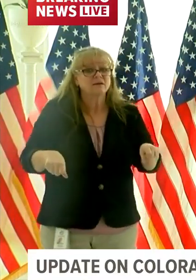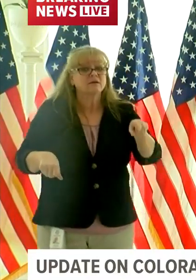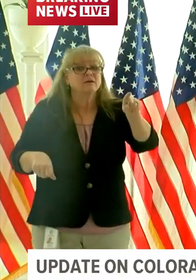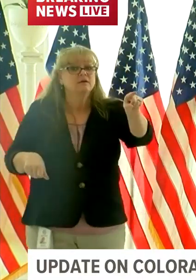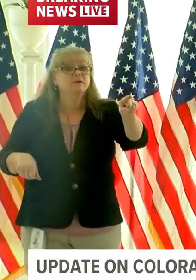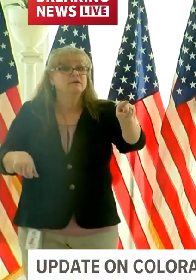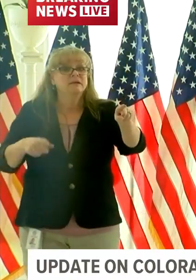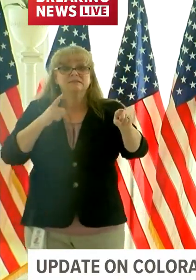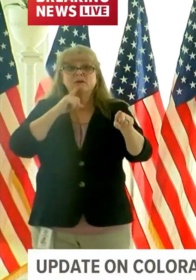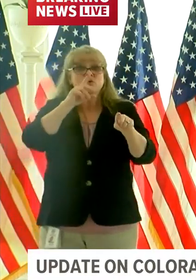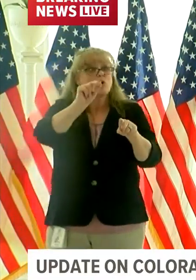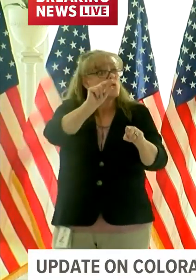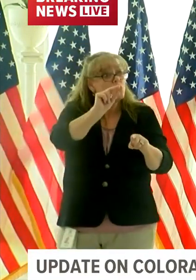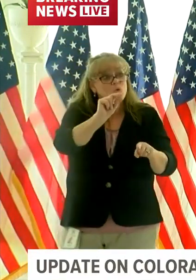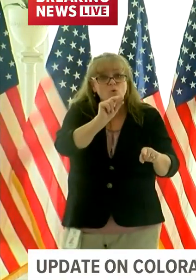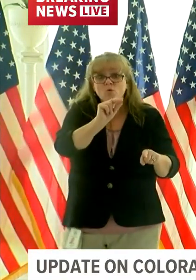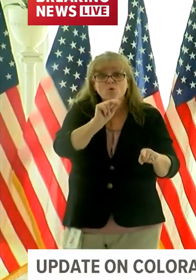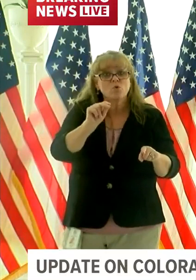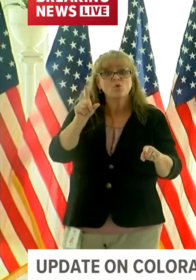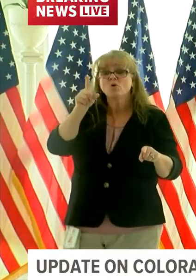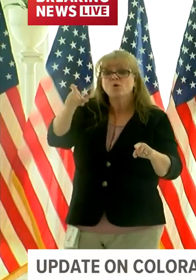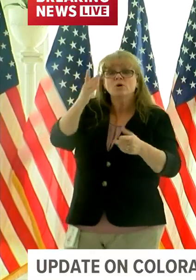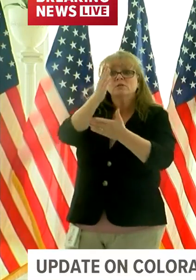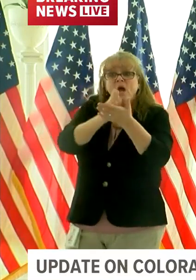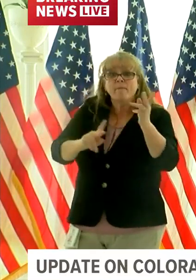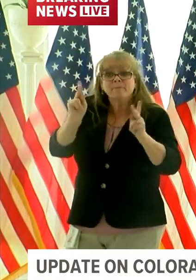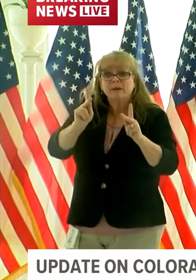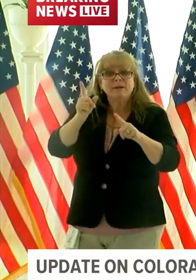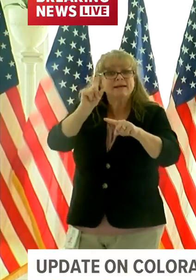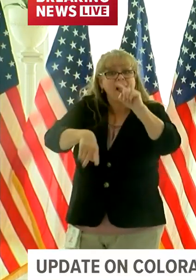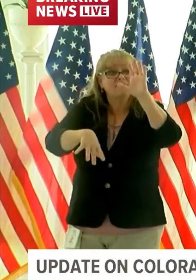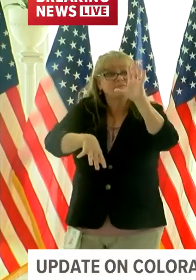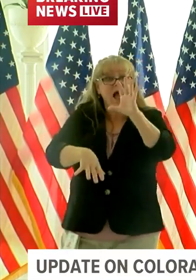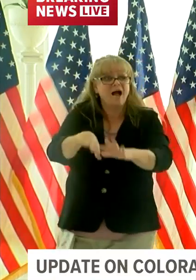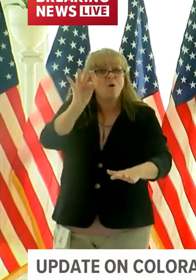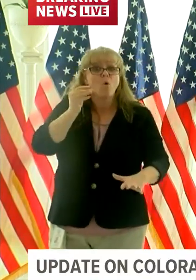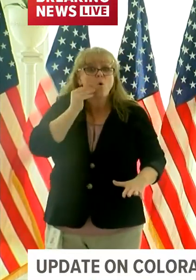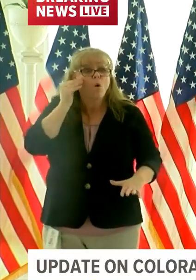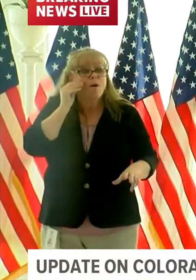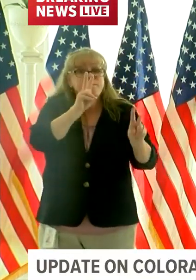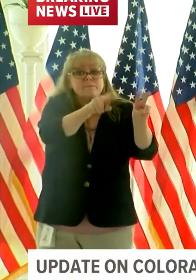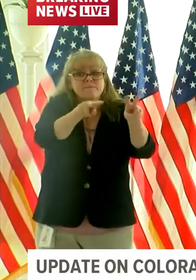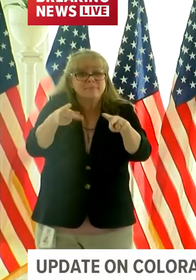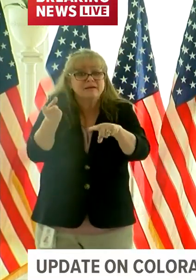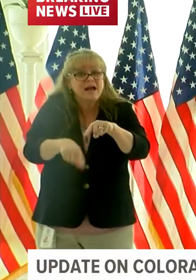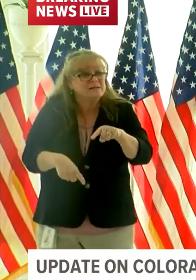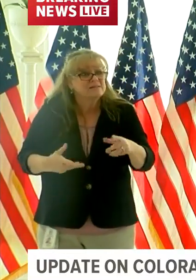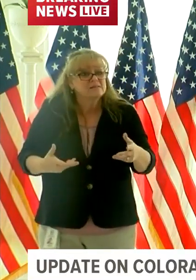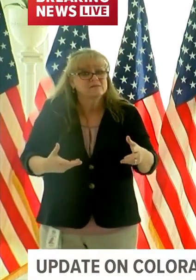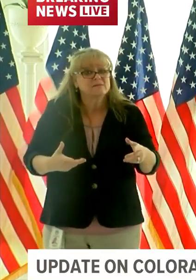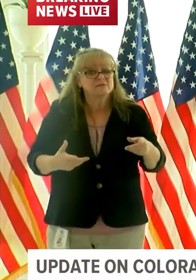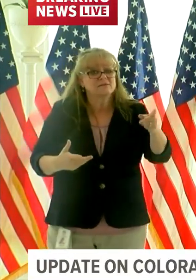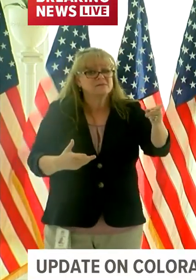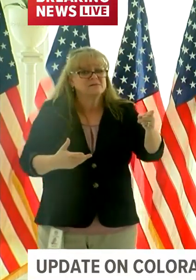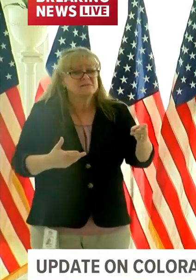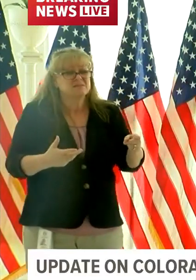Haven't moved far enough along in that transaction process. Yeah, so homes are being bought and sold.